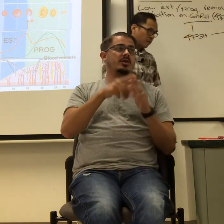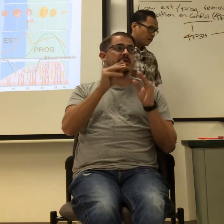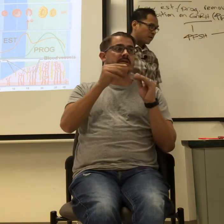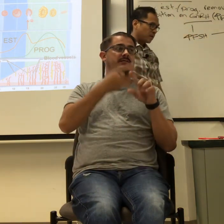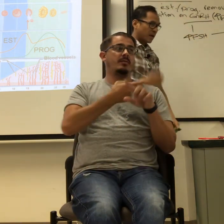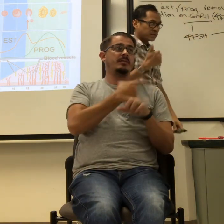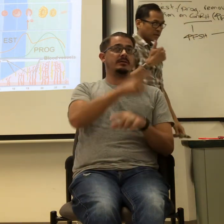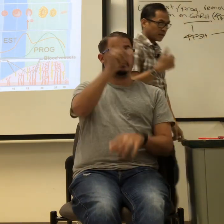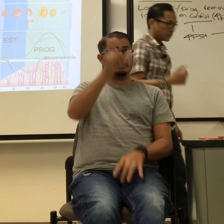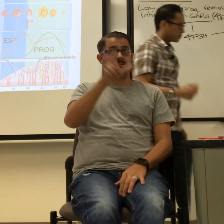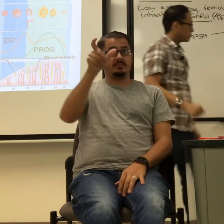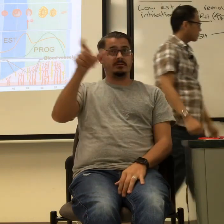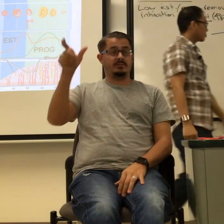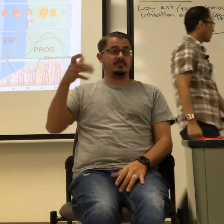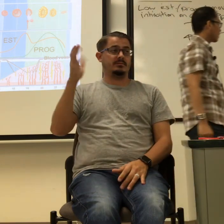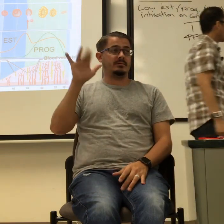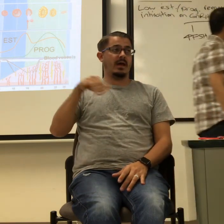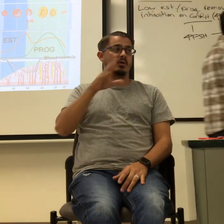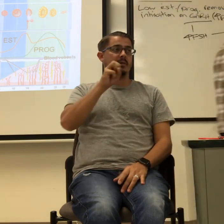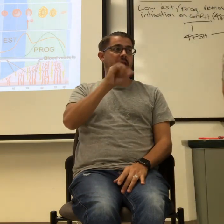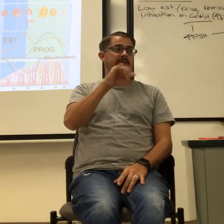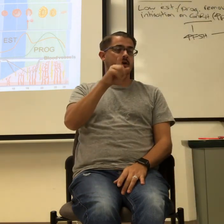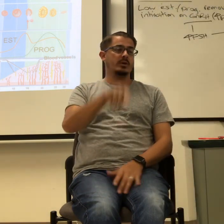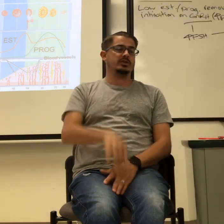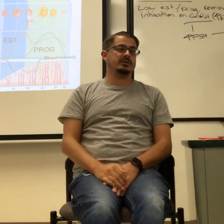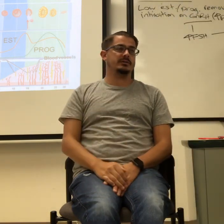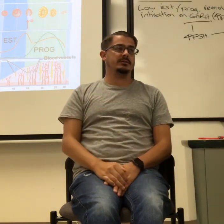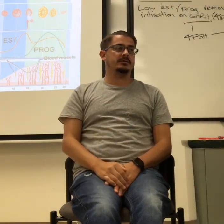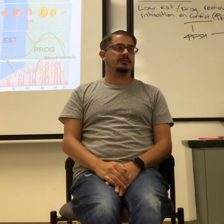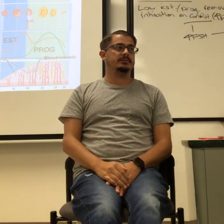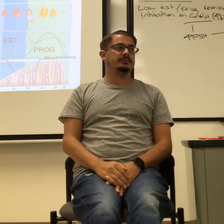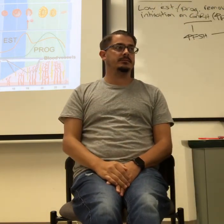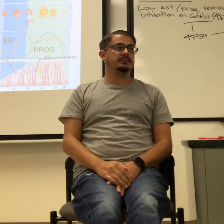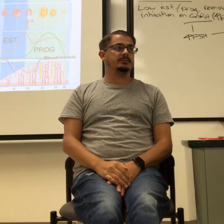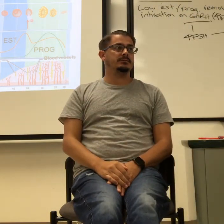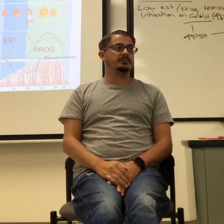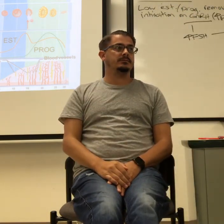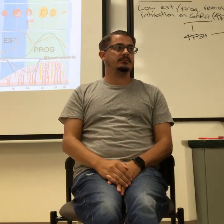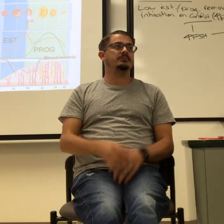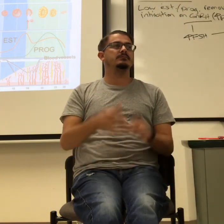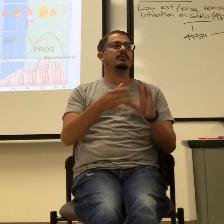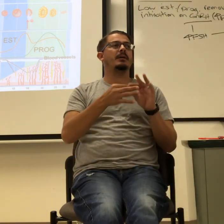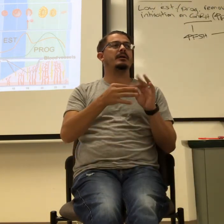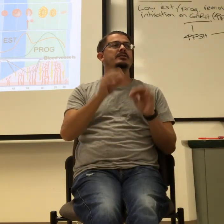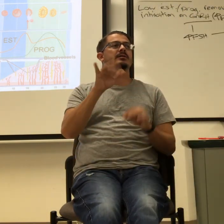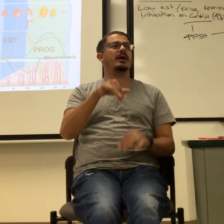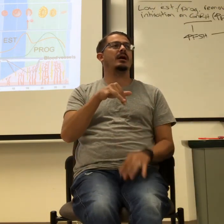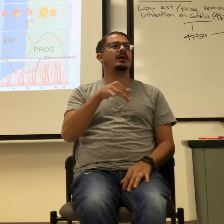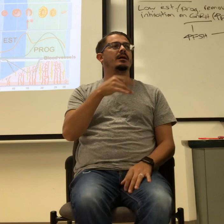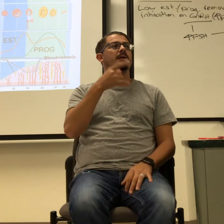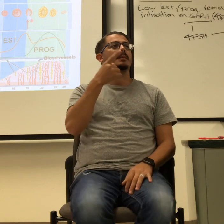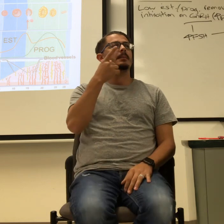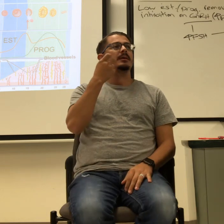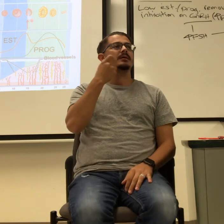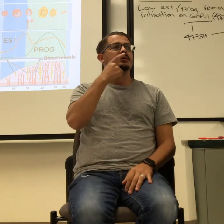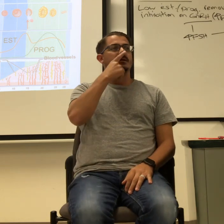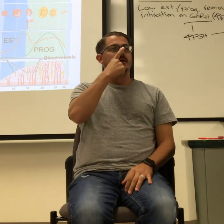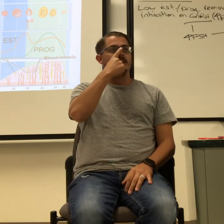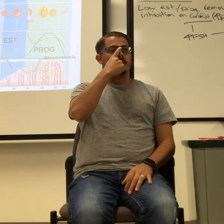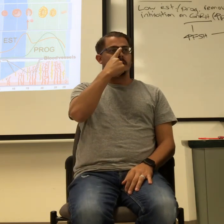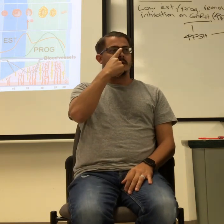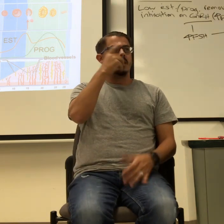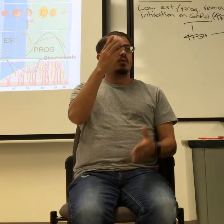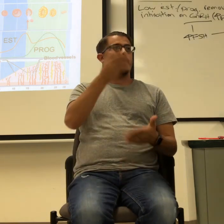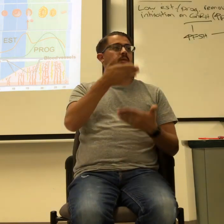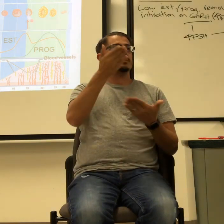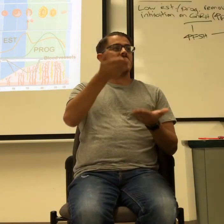figure, that's it. Okay. And then so I mention that because I present details